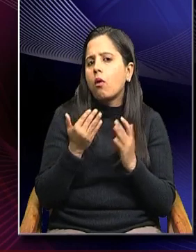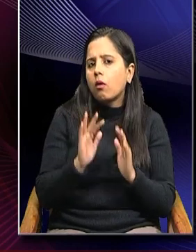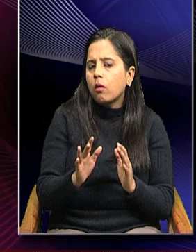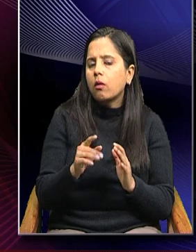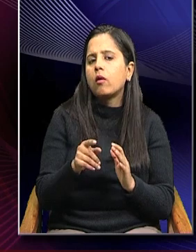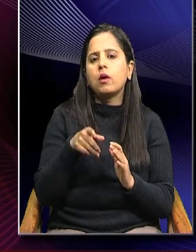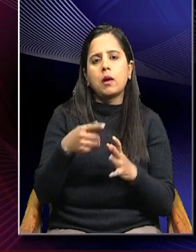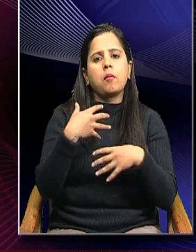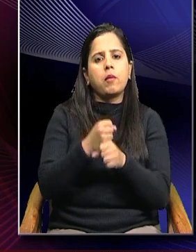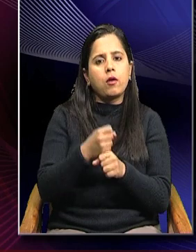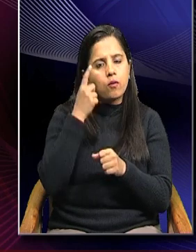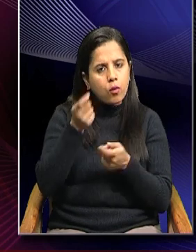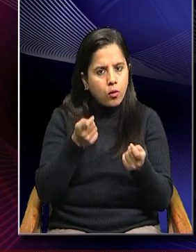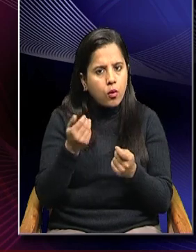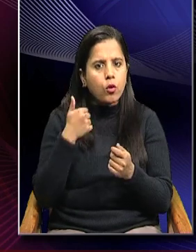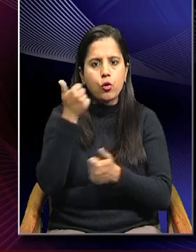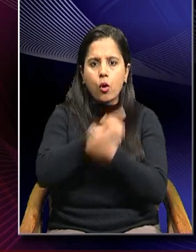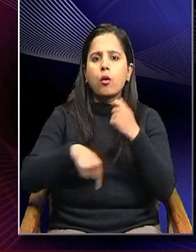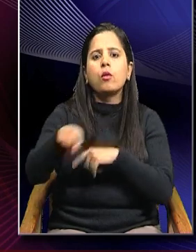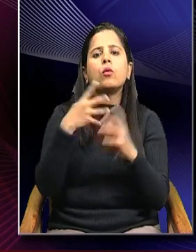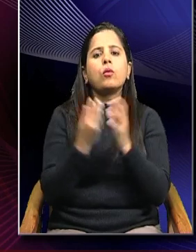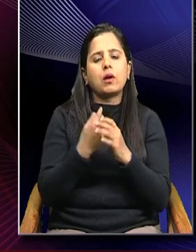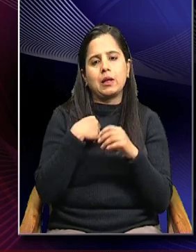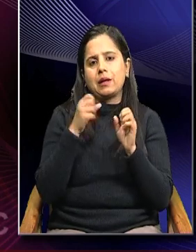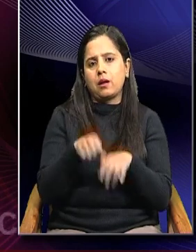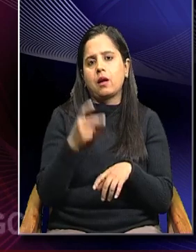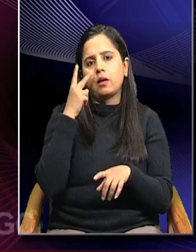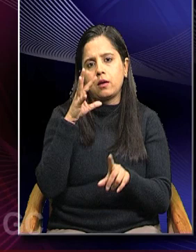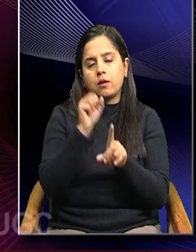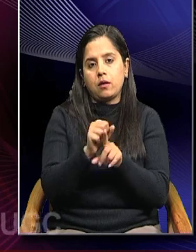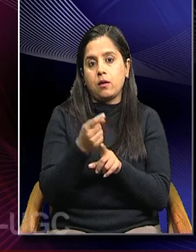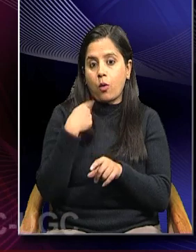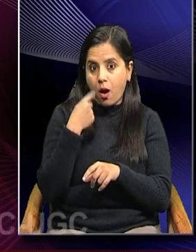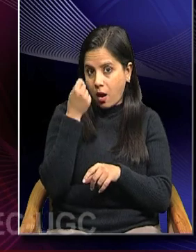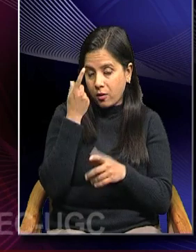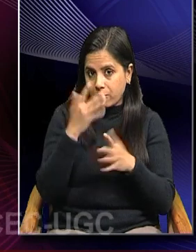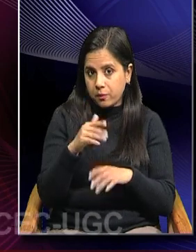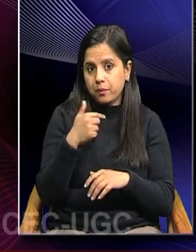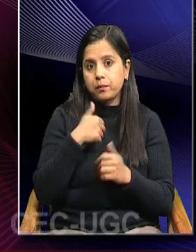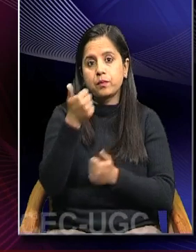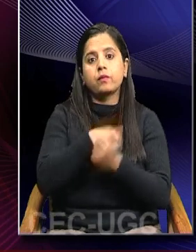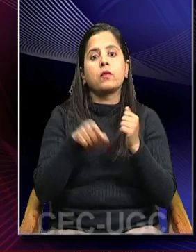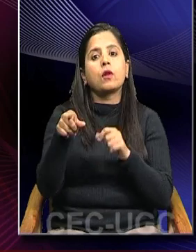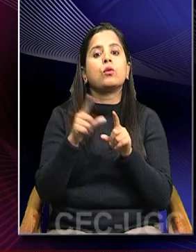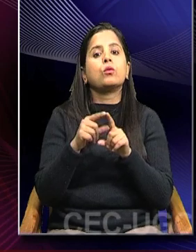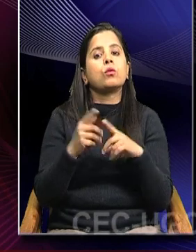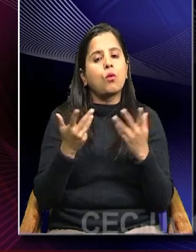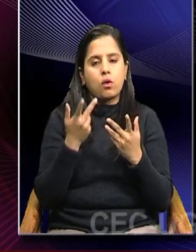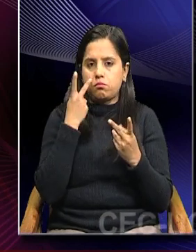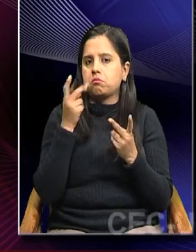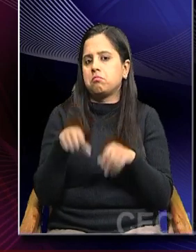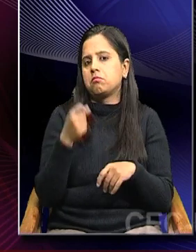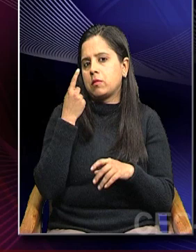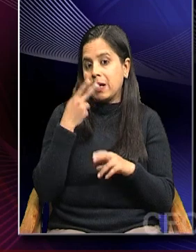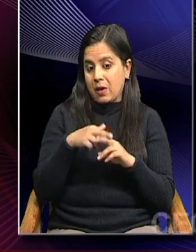we formulate for dealing with our competitors? That we can determine after we understand what my competitors are doing.